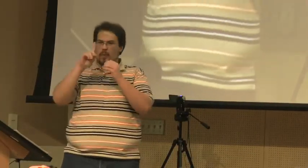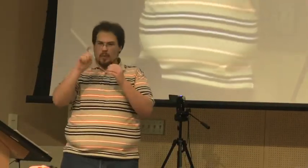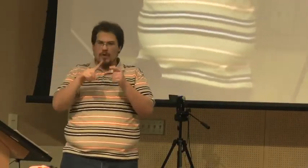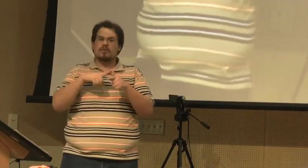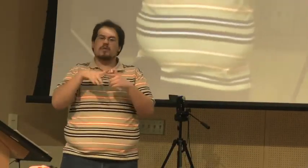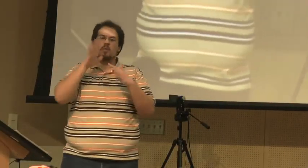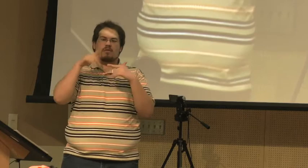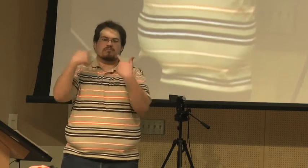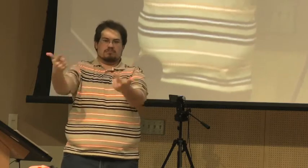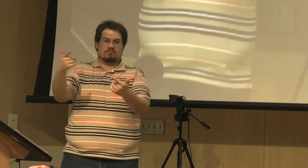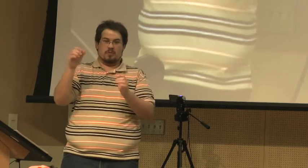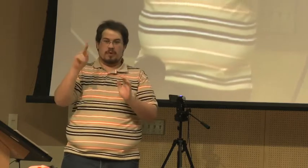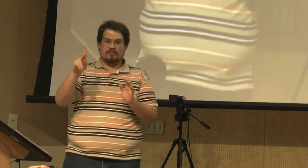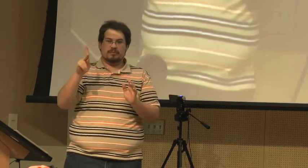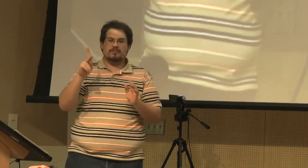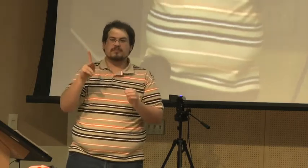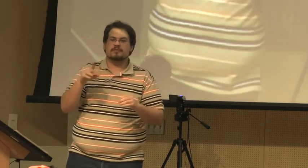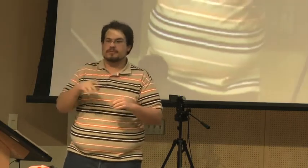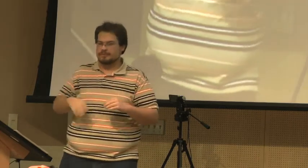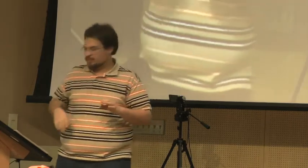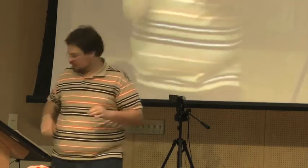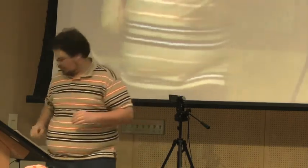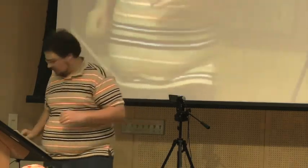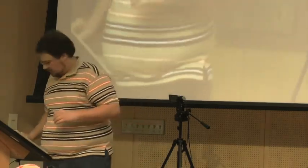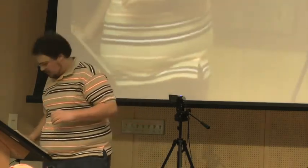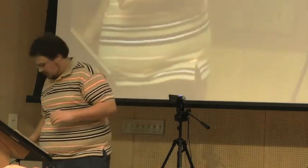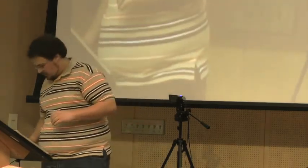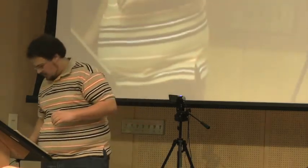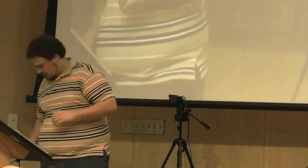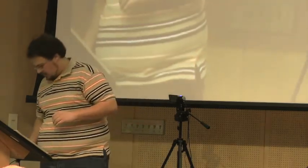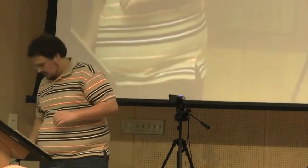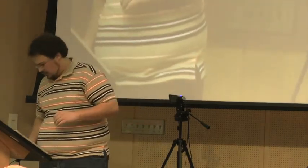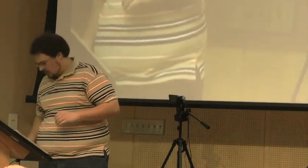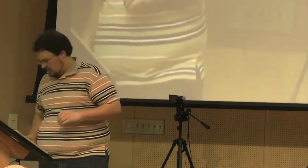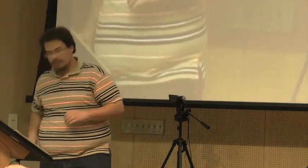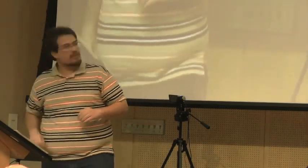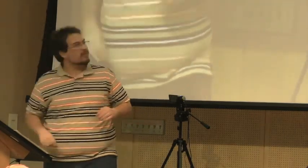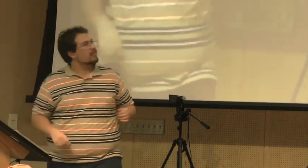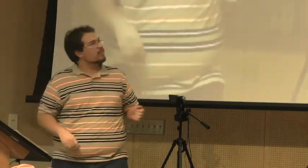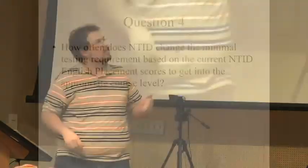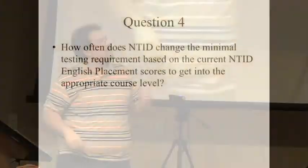Now, I just want to clarify that we have 4 more questions to warm up the discussion, and then we'll be turning